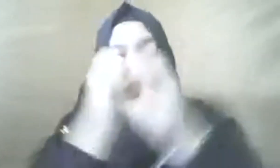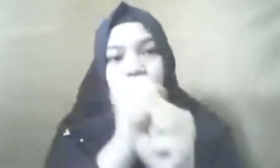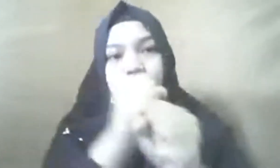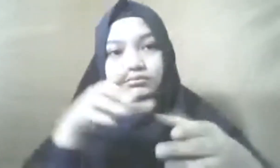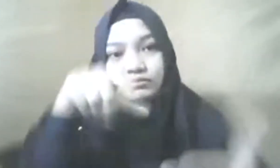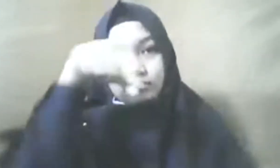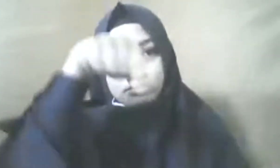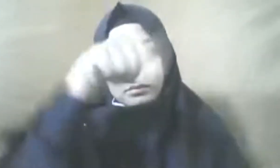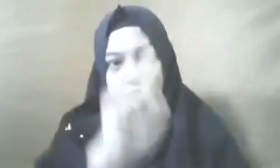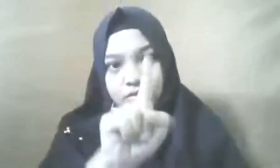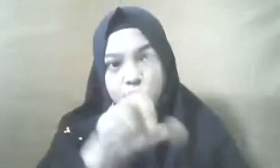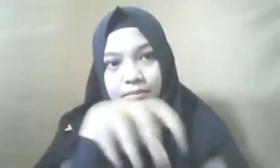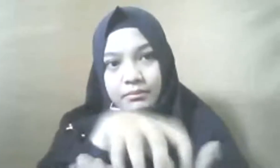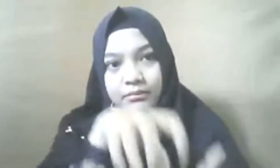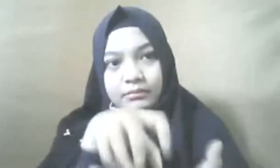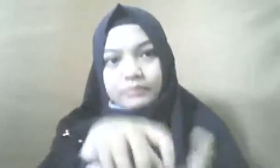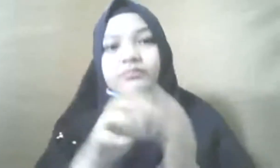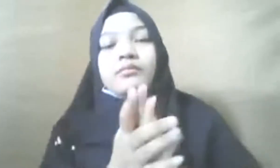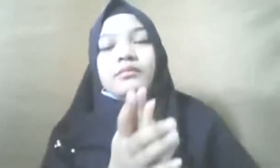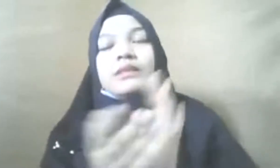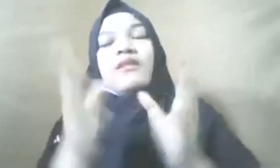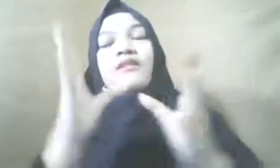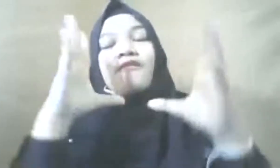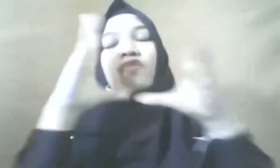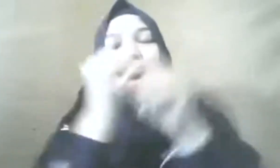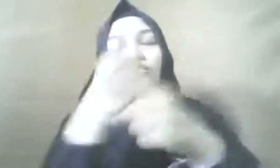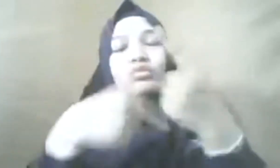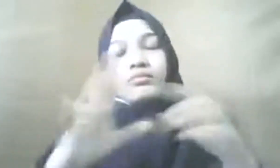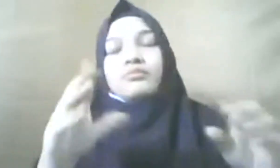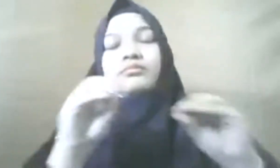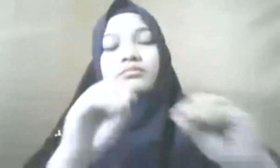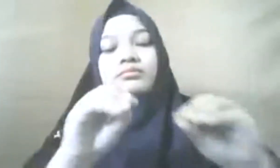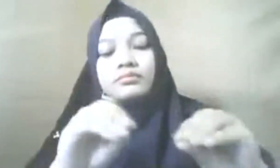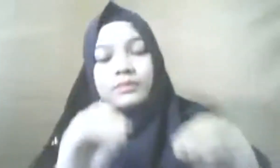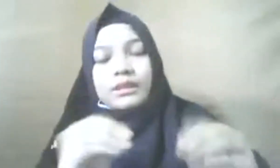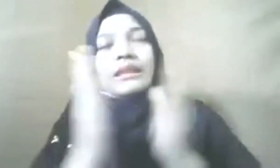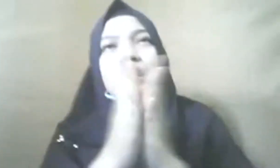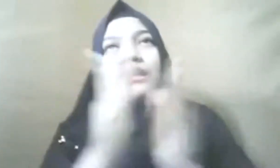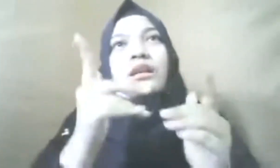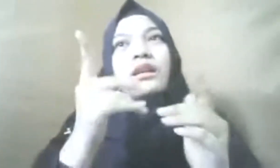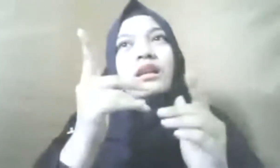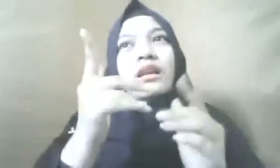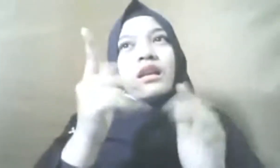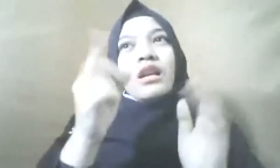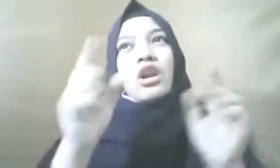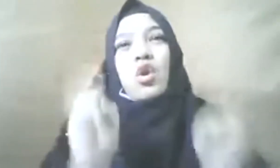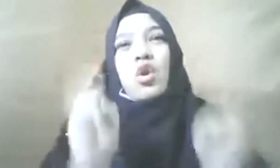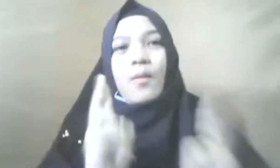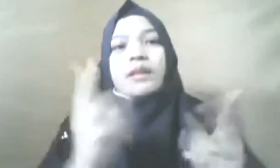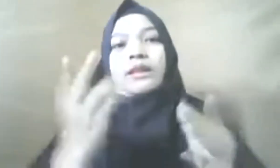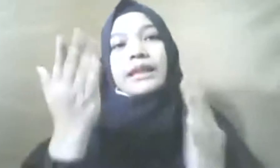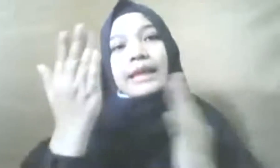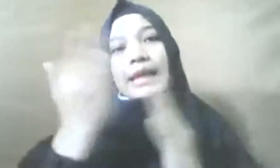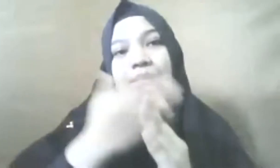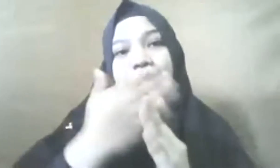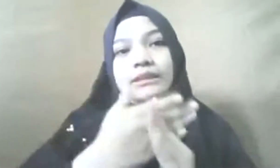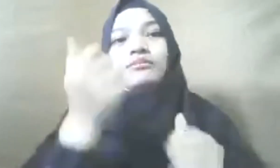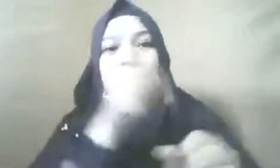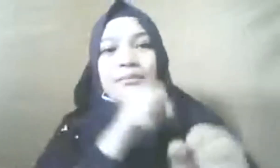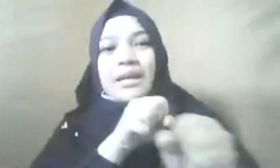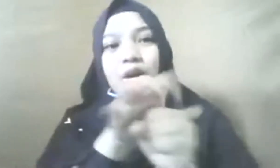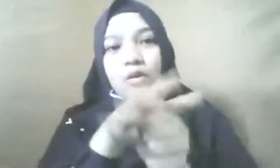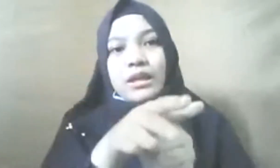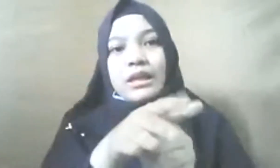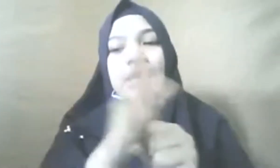particular higher education sector and how the disruptions of normal access has affected people with disabilities.